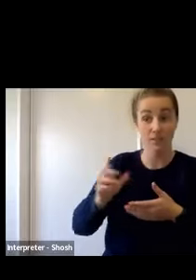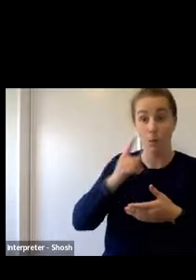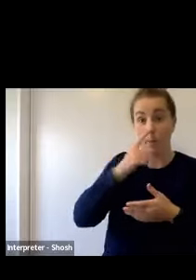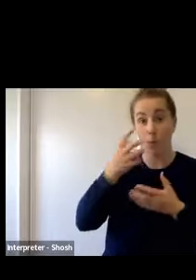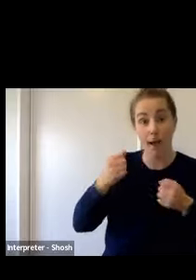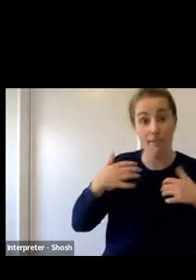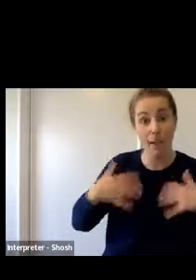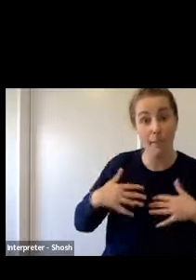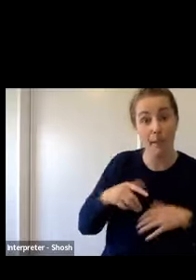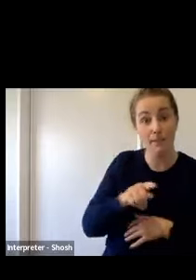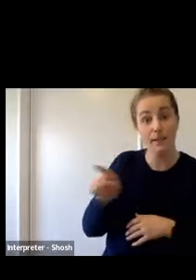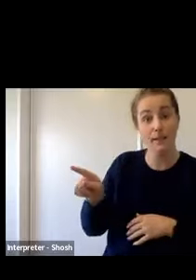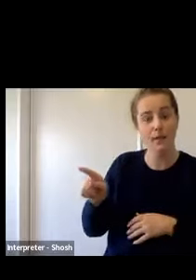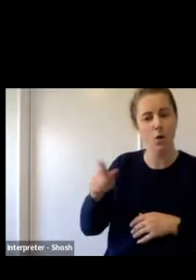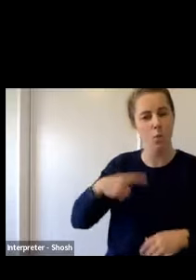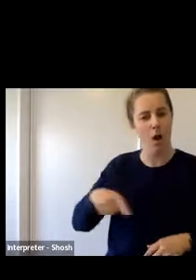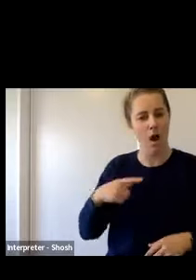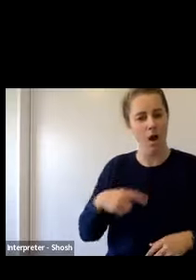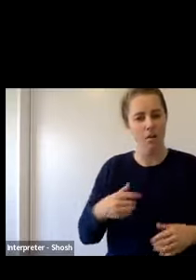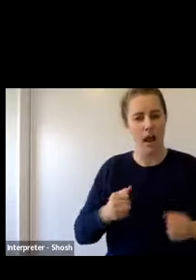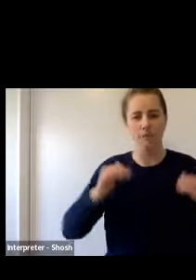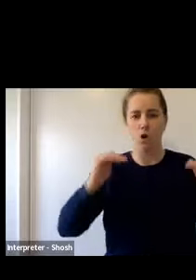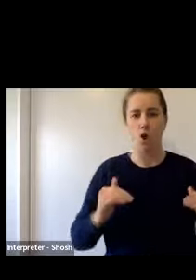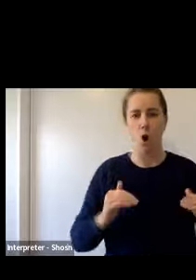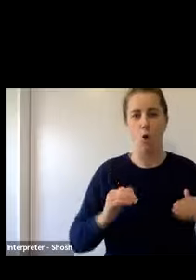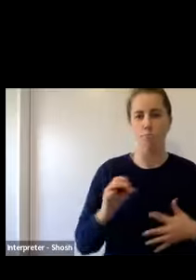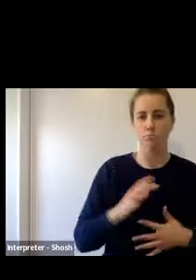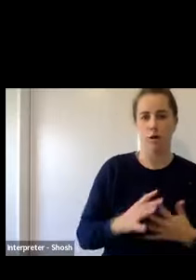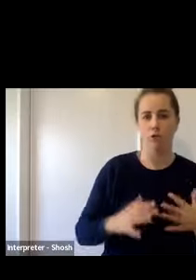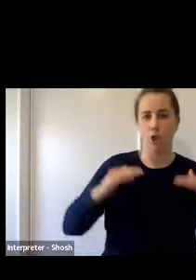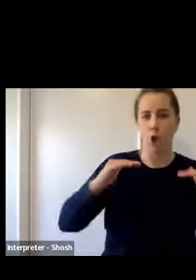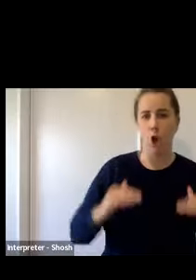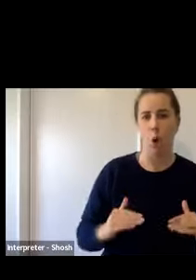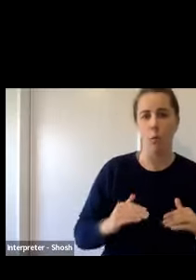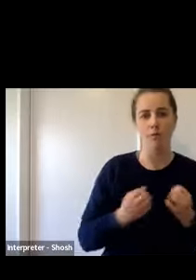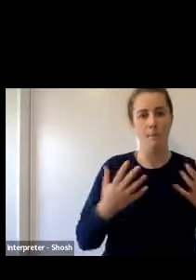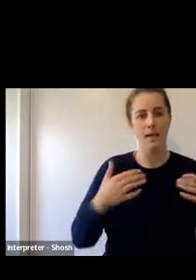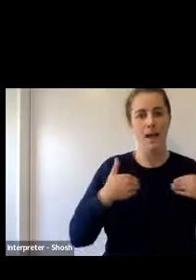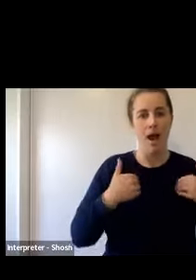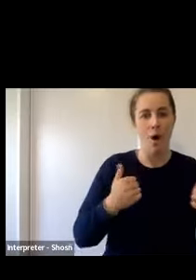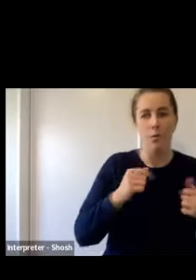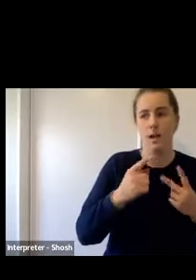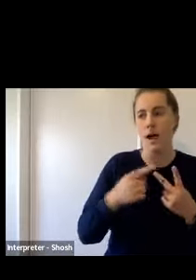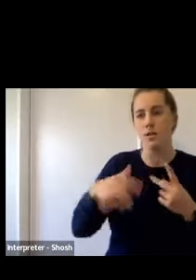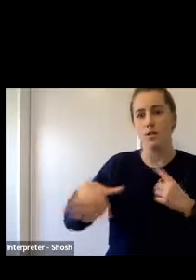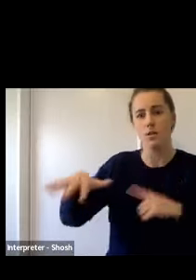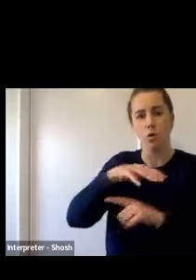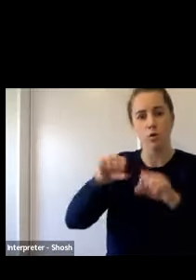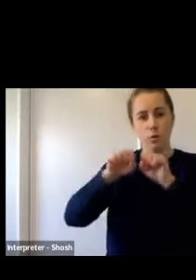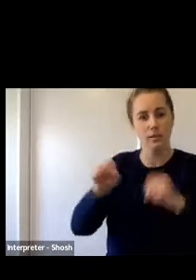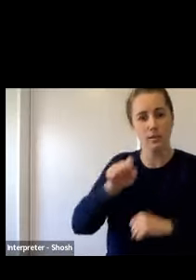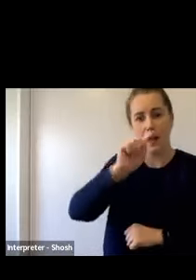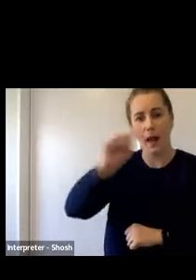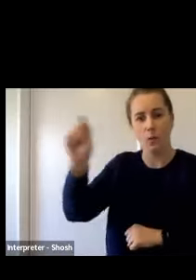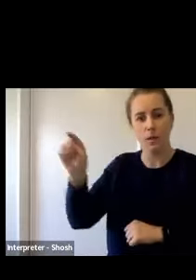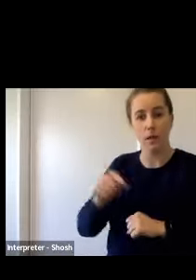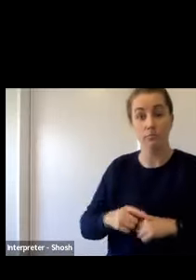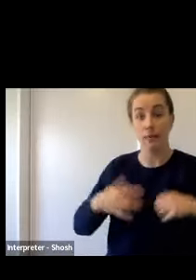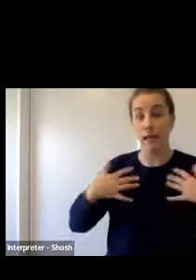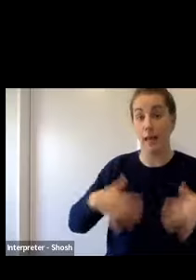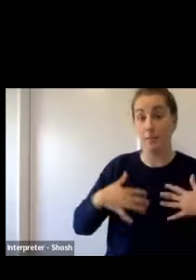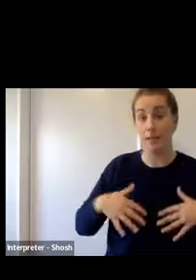epilepsy simply because it has a low priority in many health and other social systems. Epilepsy